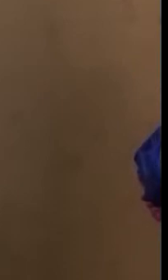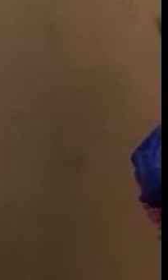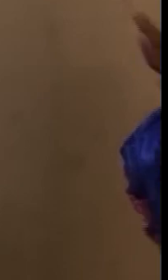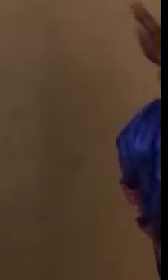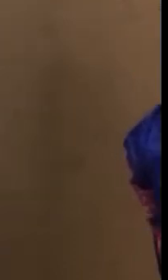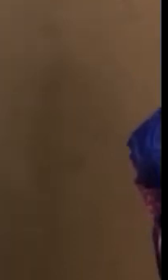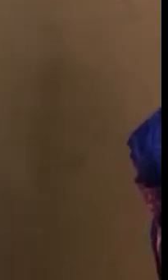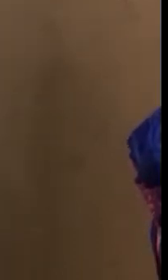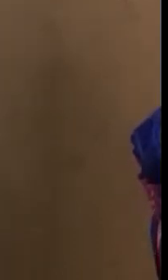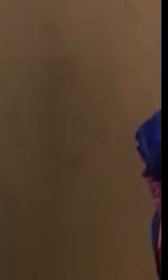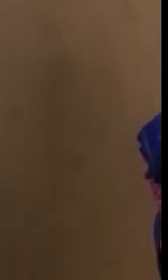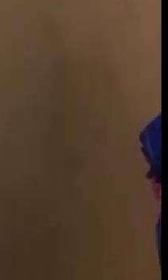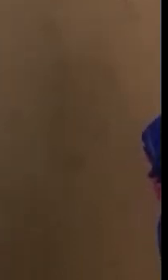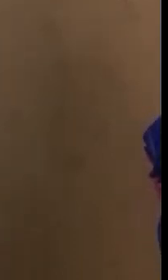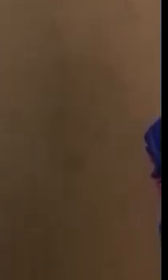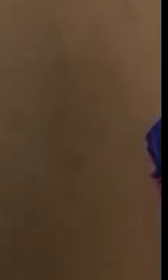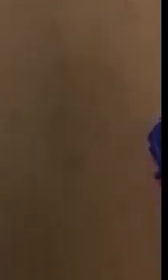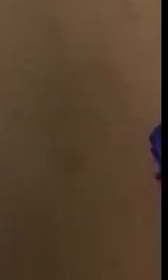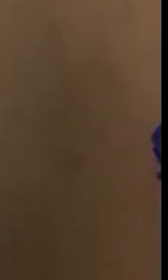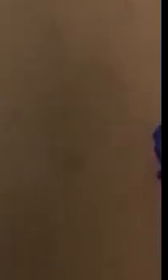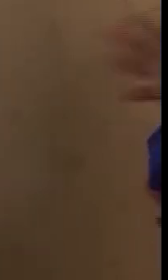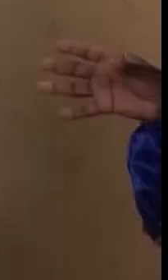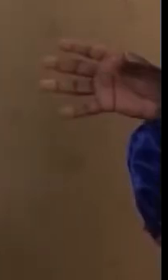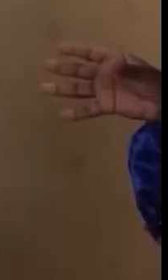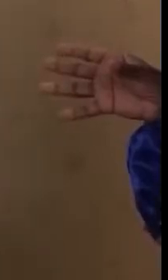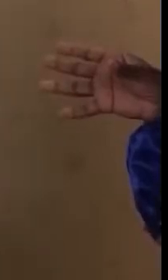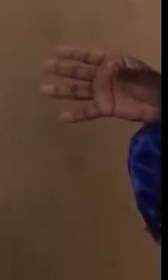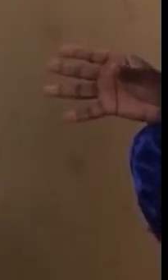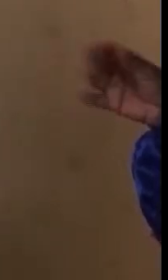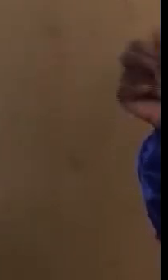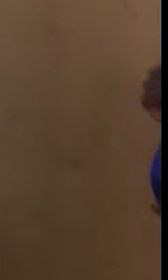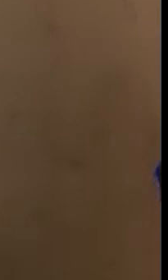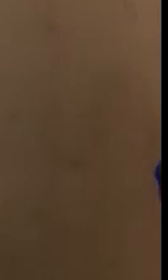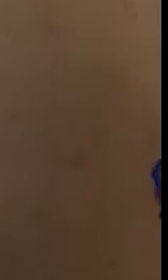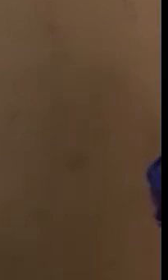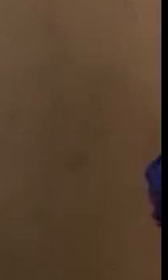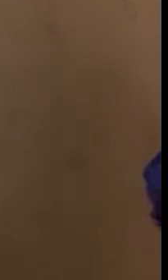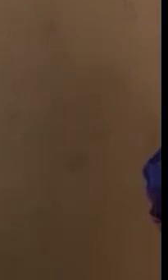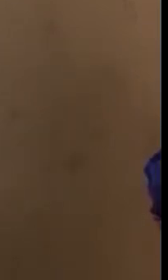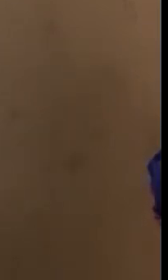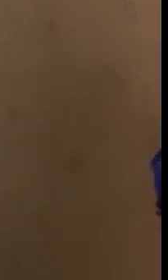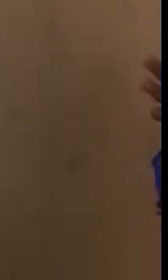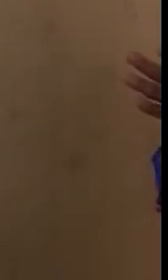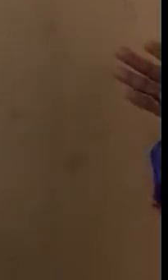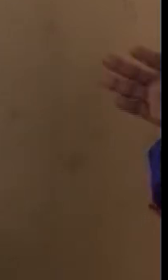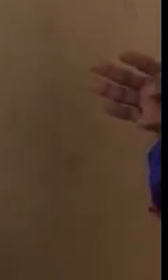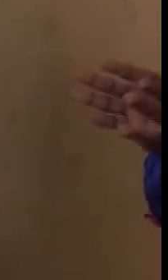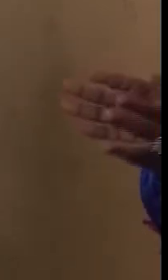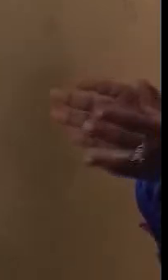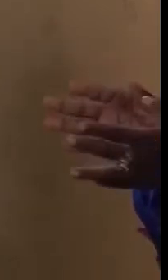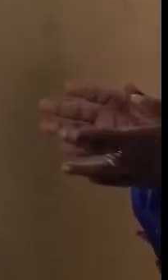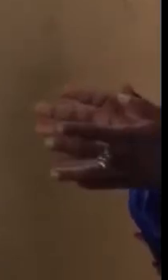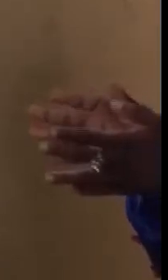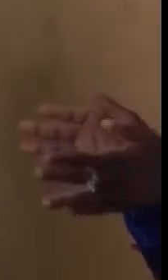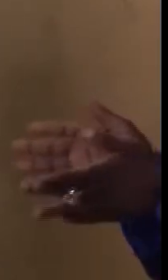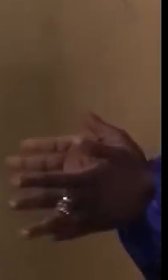it will what? It will interfere with what? With the distribution of water. So maybe more water